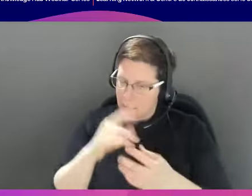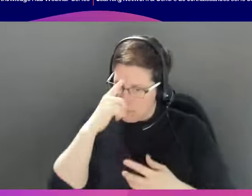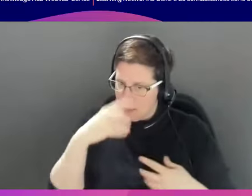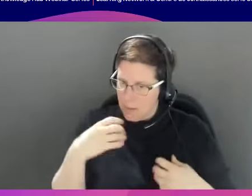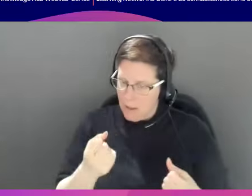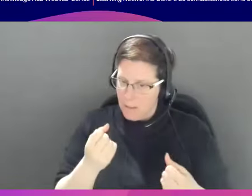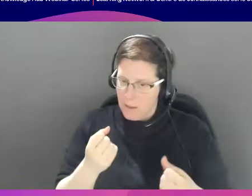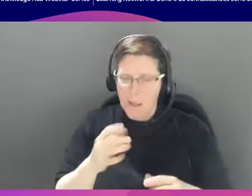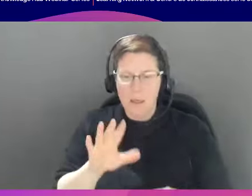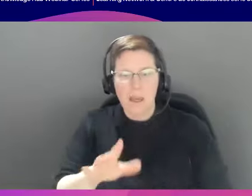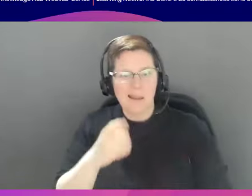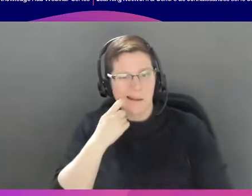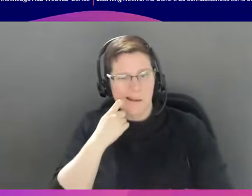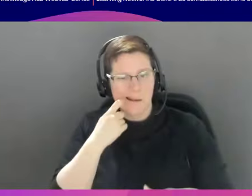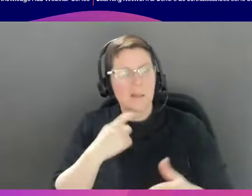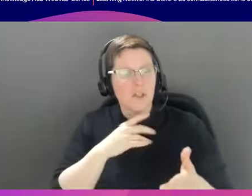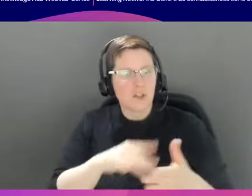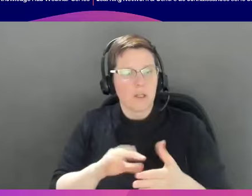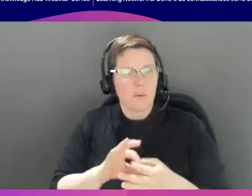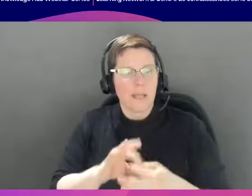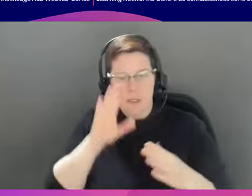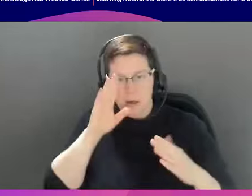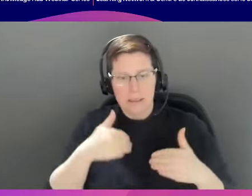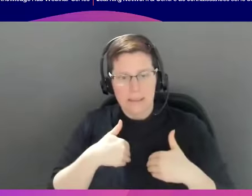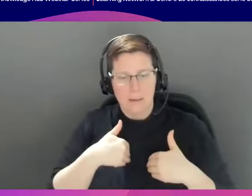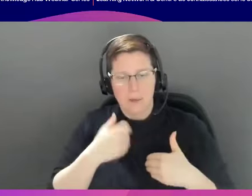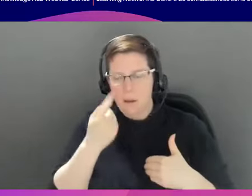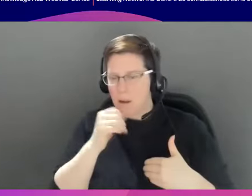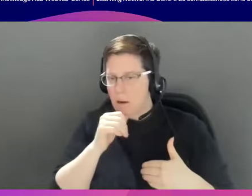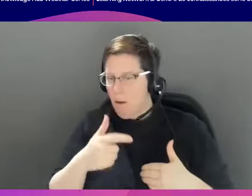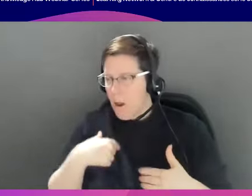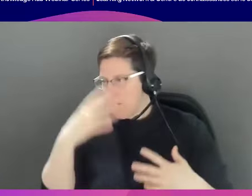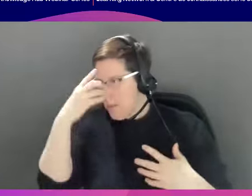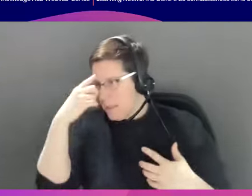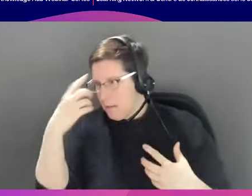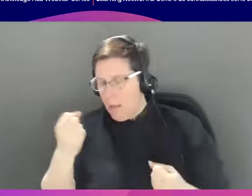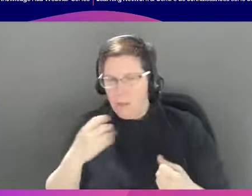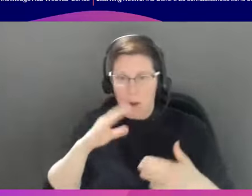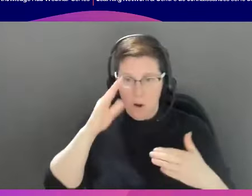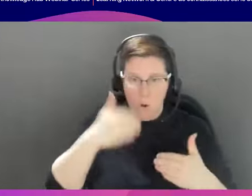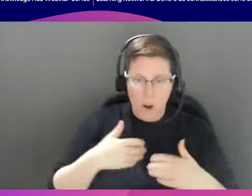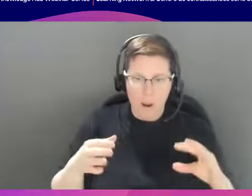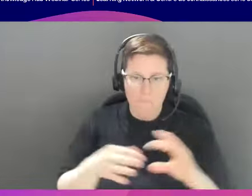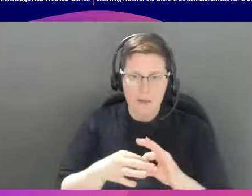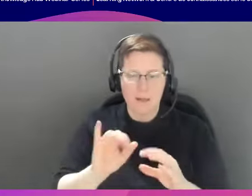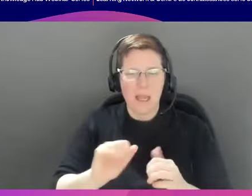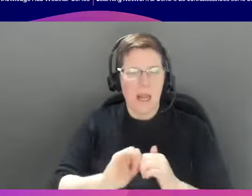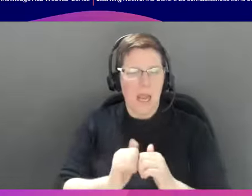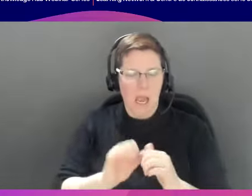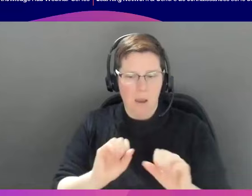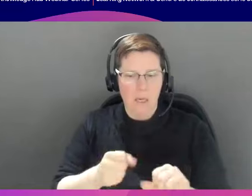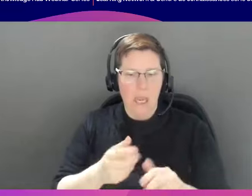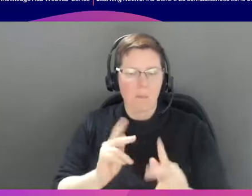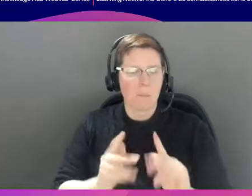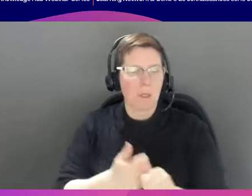recently studies about autism, not to conflate autism with mental health, and as ways that can scapegoat accountability for